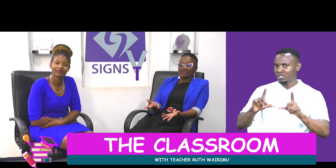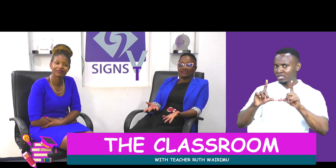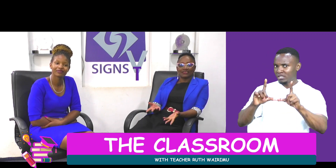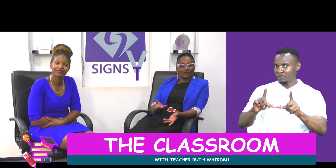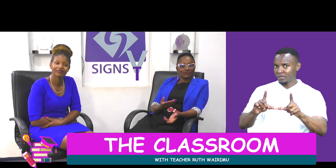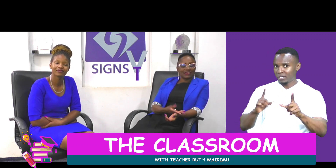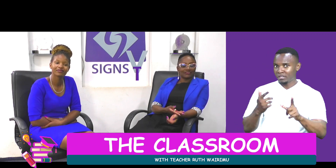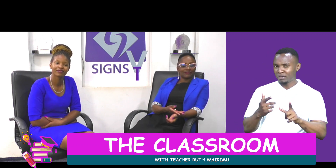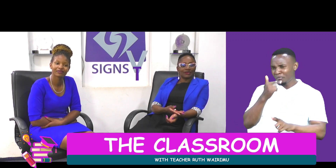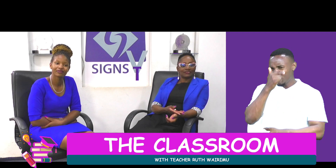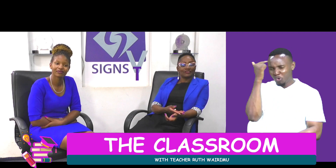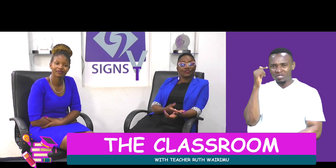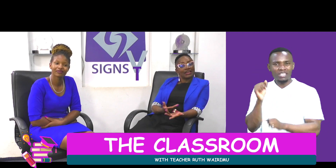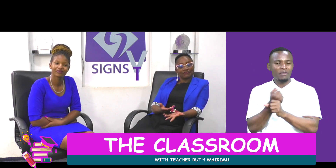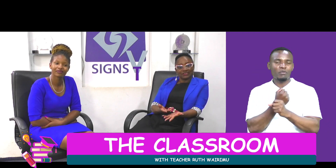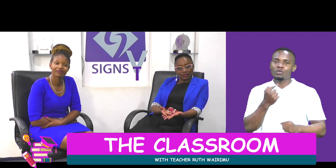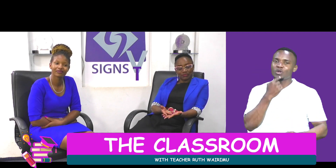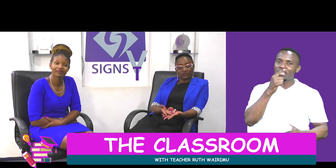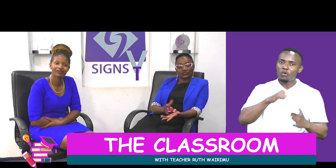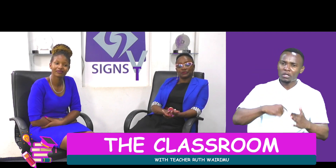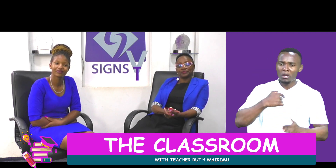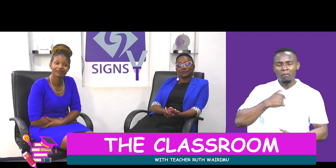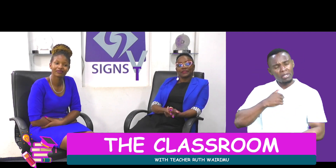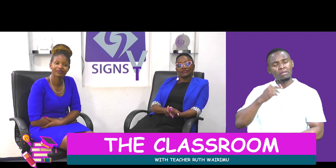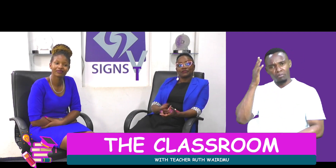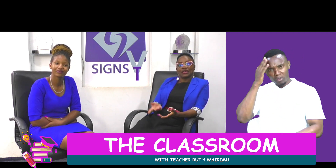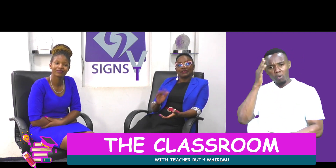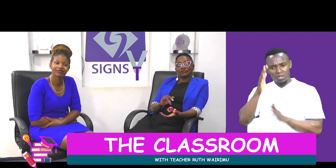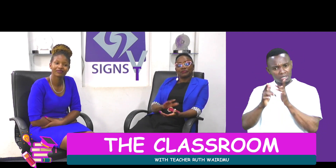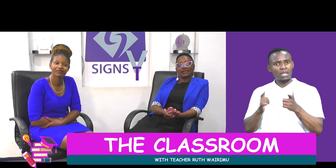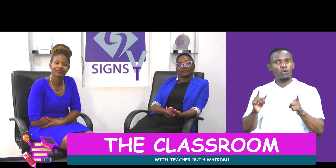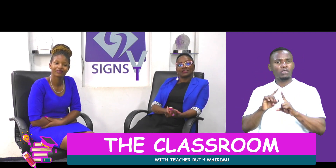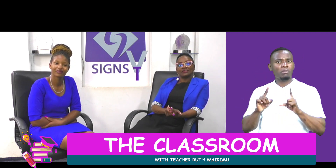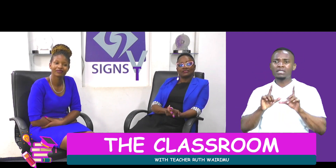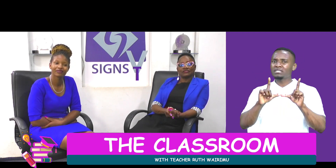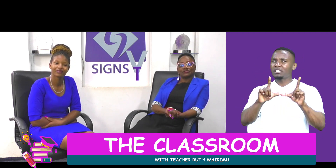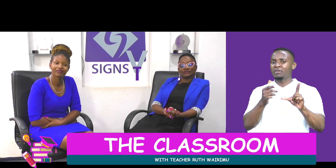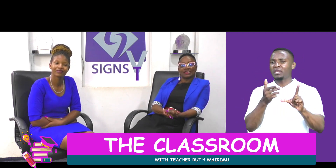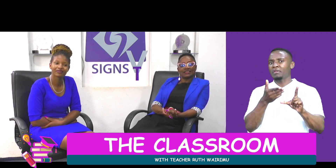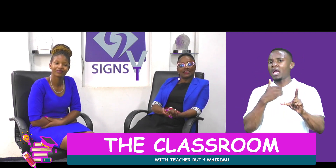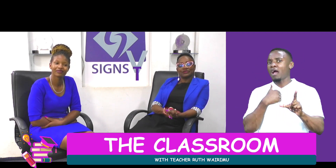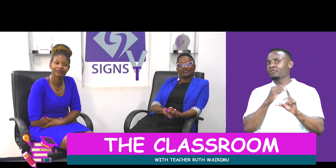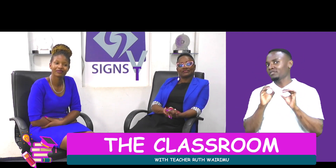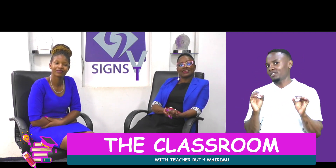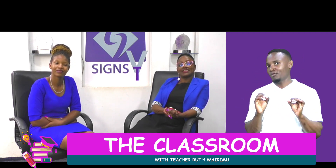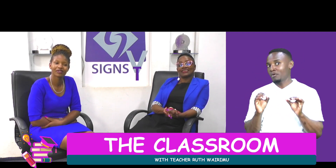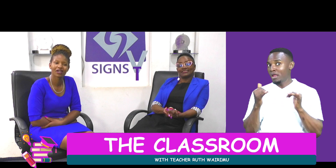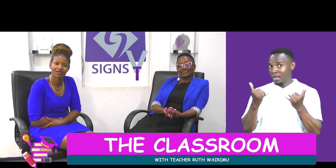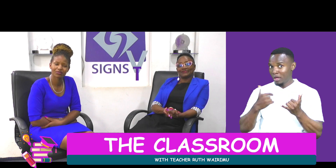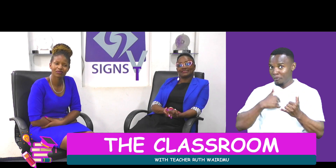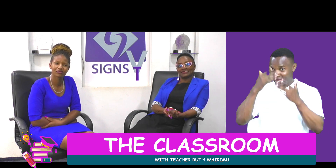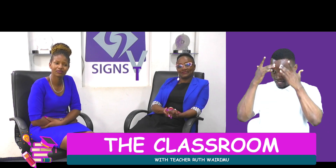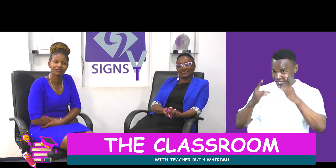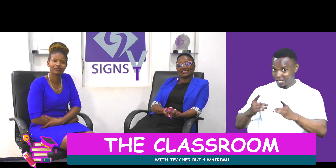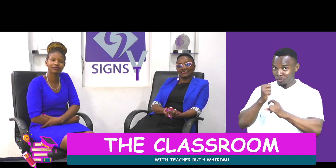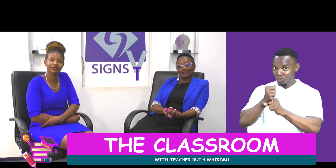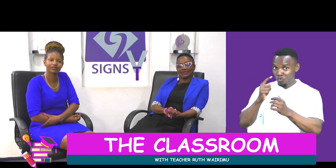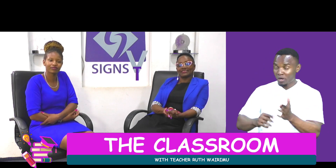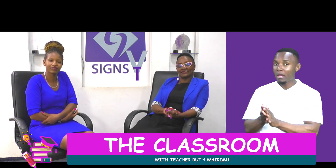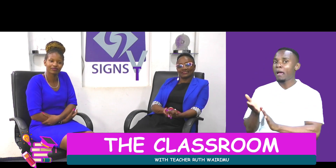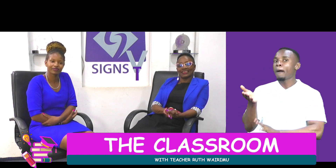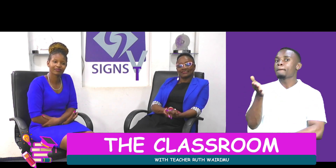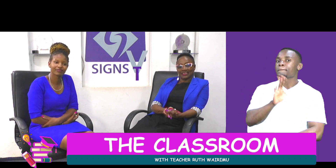do this, I do that, but you don't have any paper to show. So I went back to the Institute of Sign Language and I did my certificate